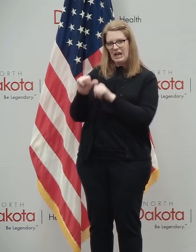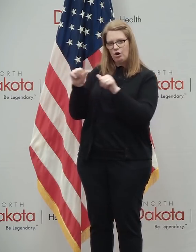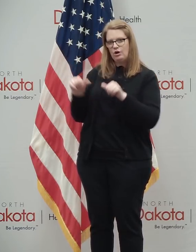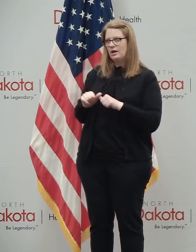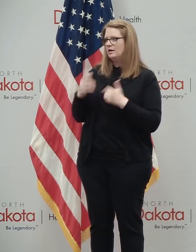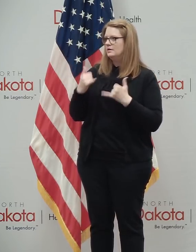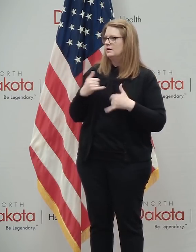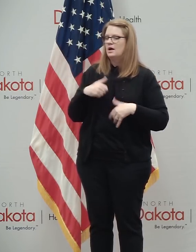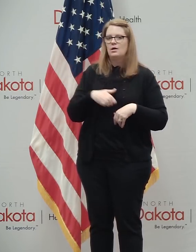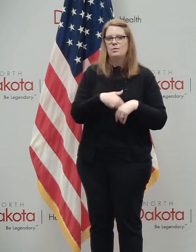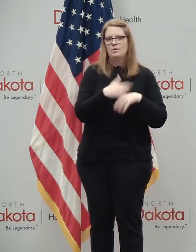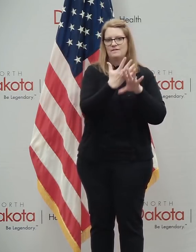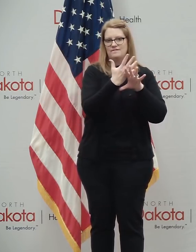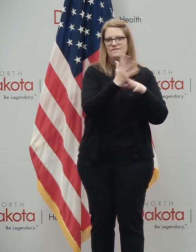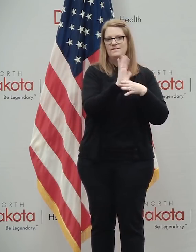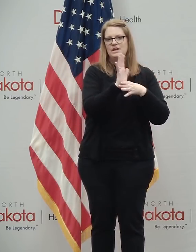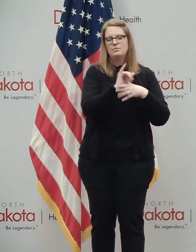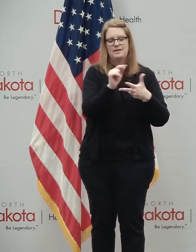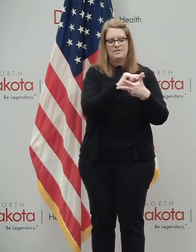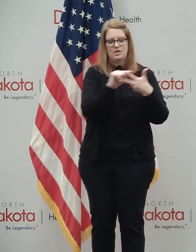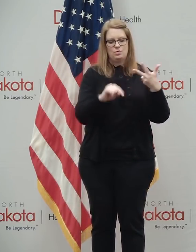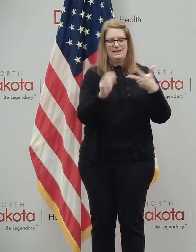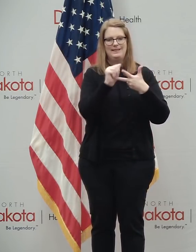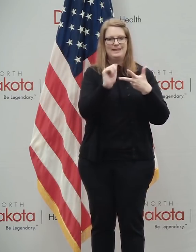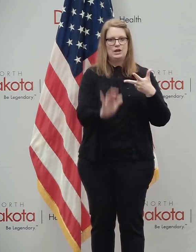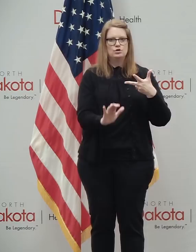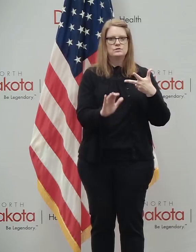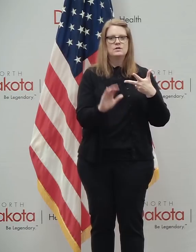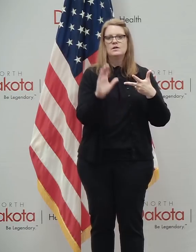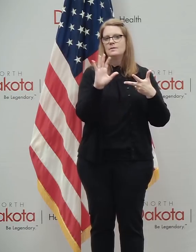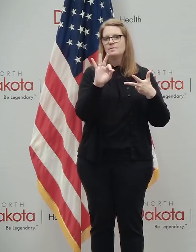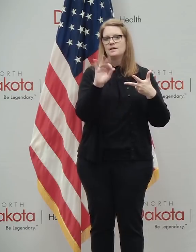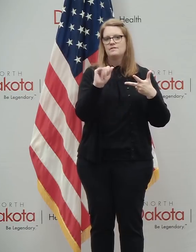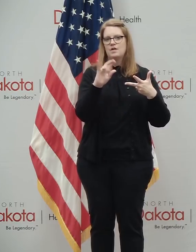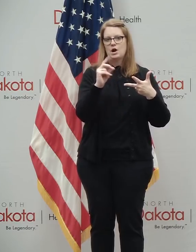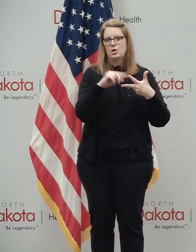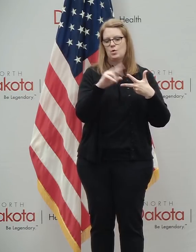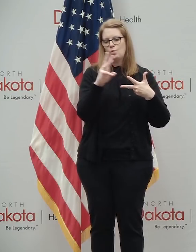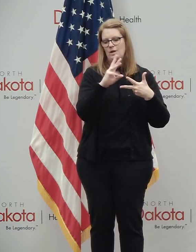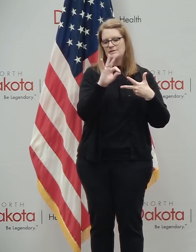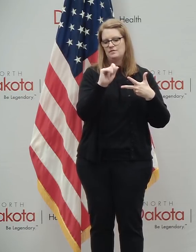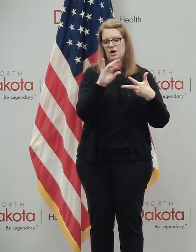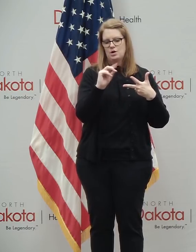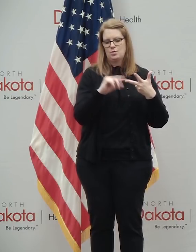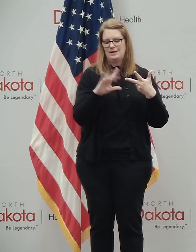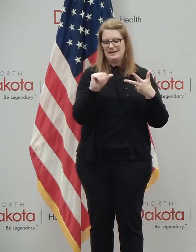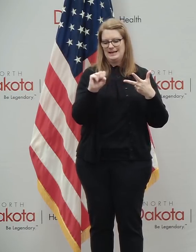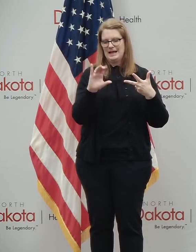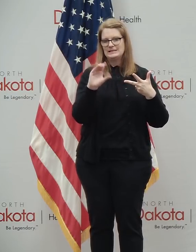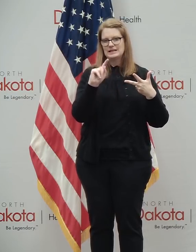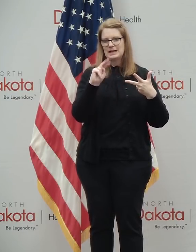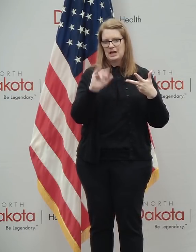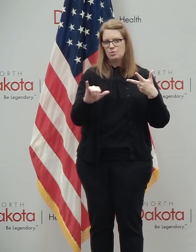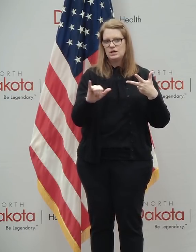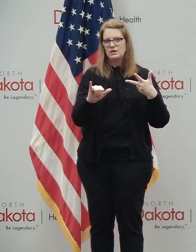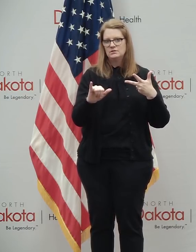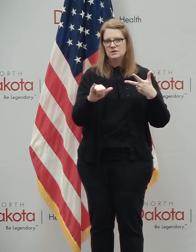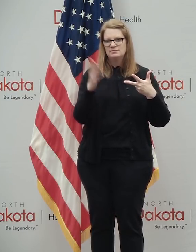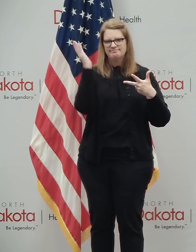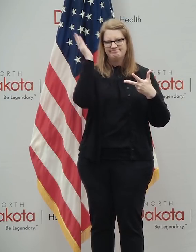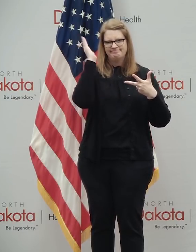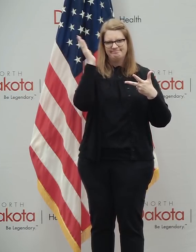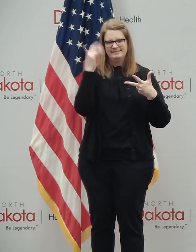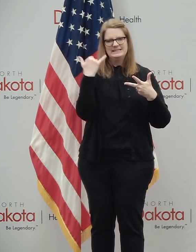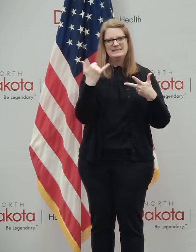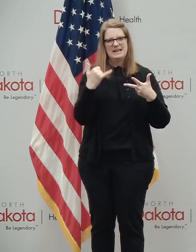to video. We've got 3 leaders from Fargo, West Fargo, and Cass County ready to share some remarks about the task